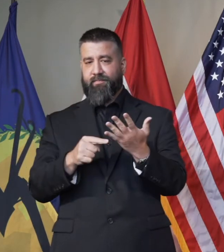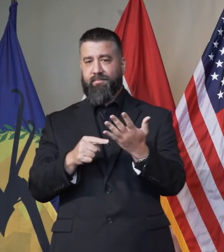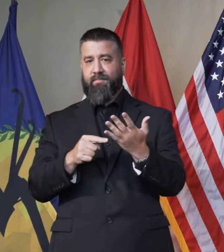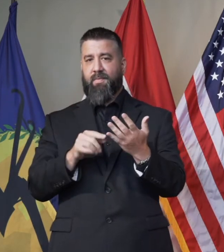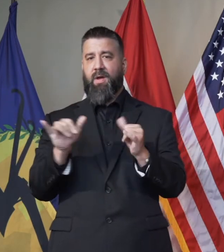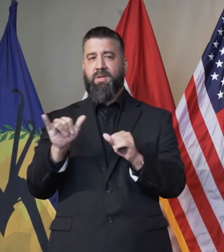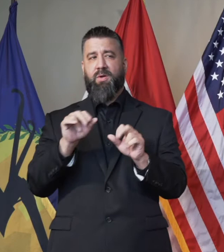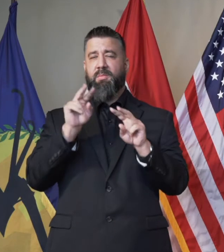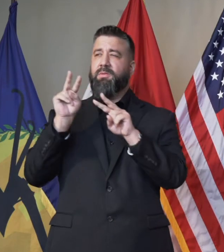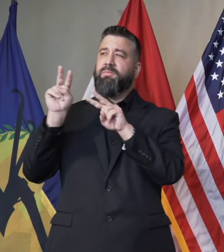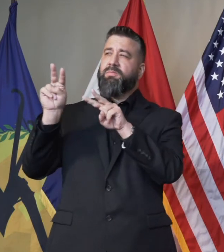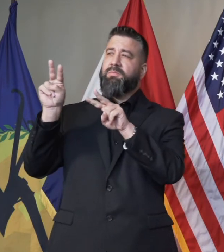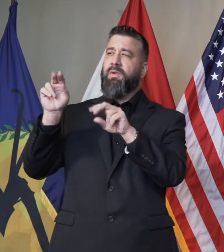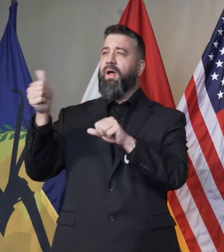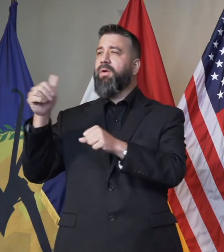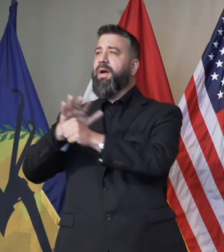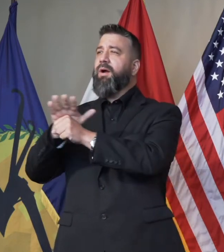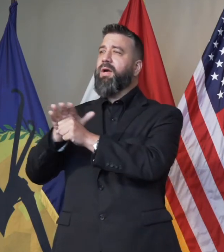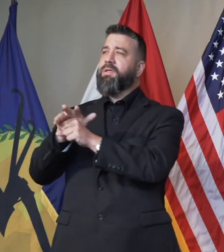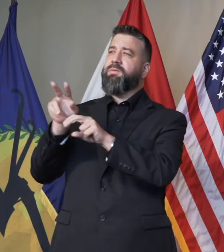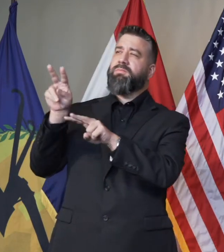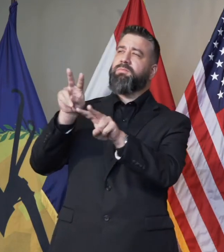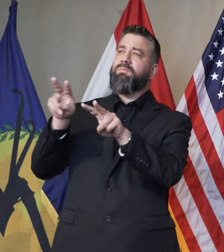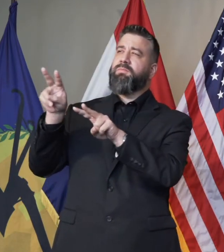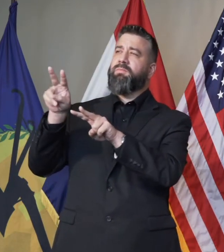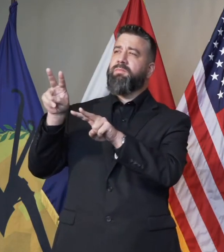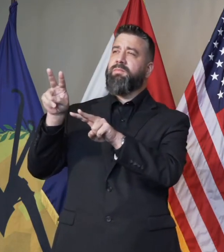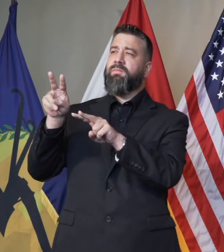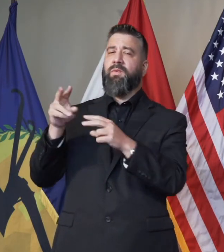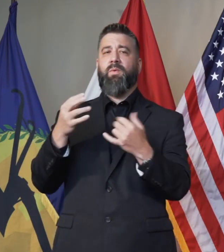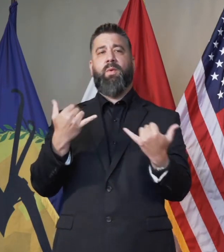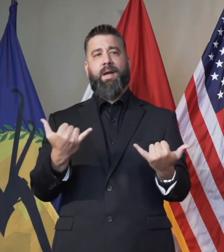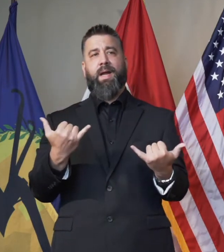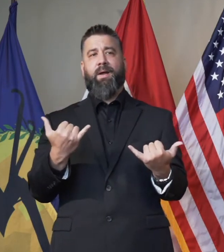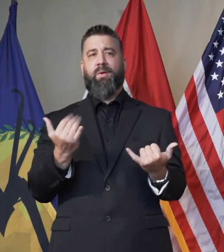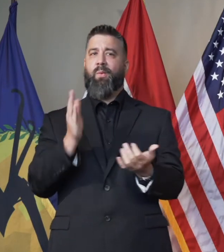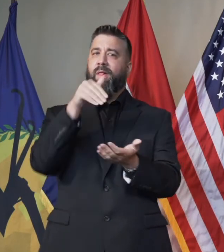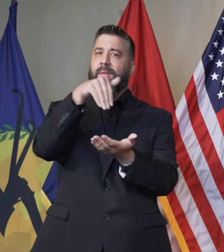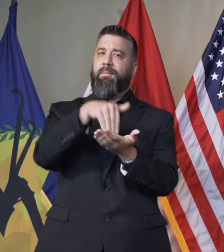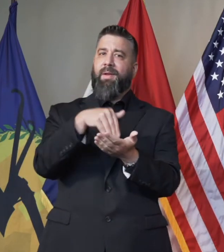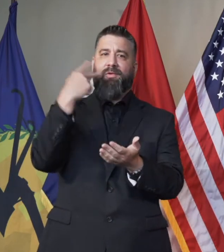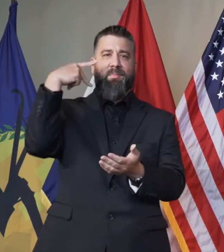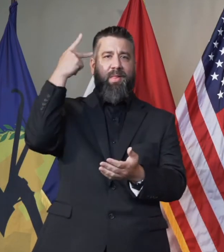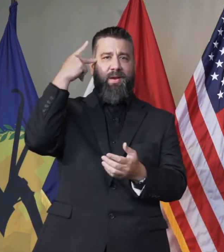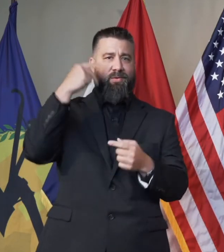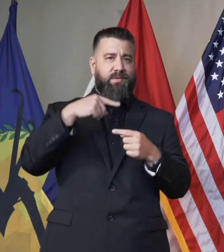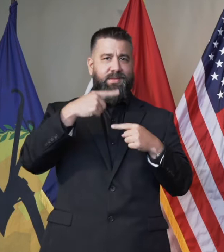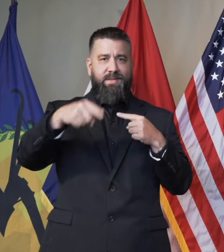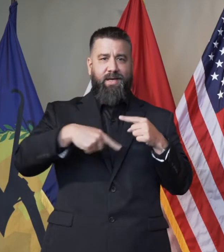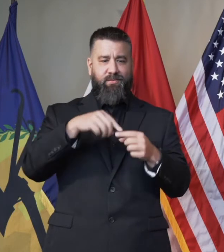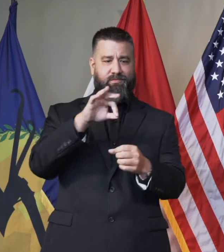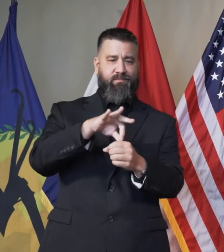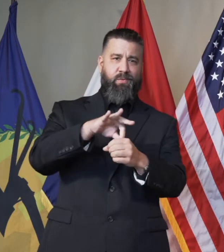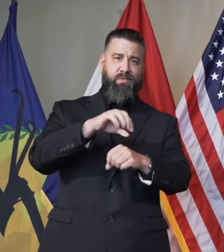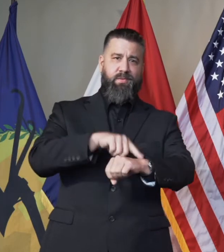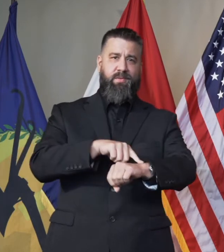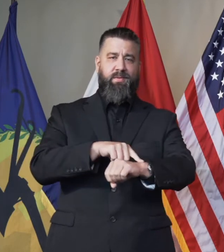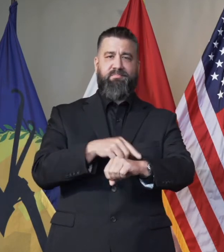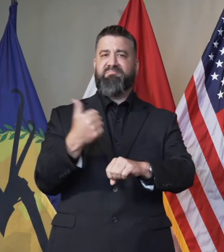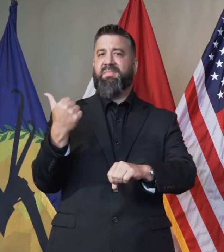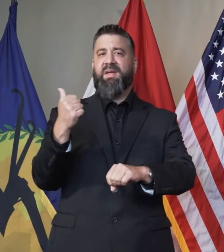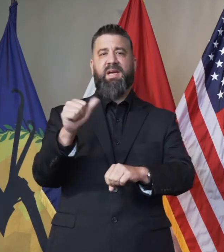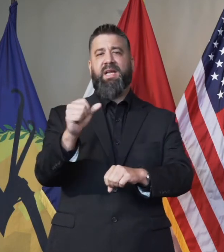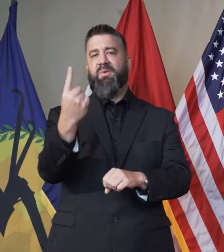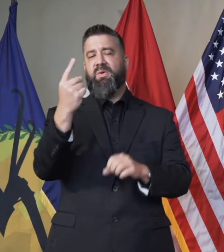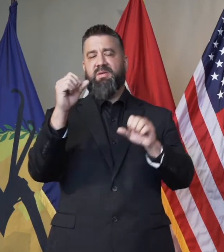practices from across the country. We are in the middle of a political cycle, and anyone can choose any narrative that fits